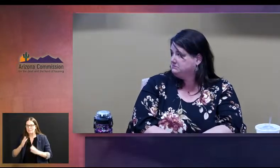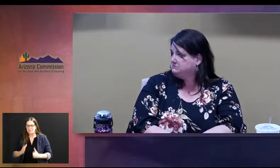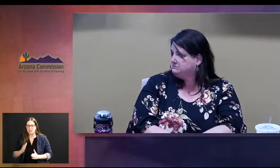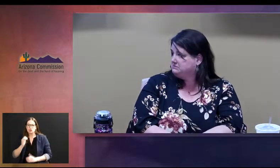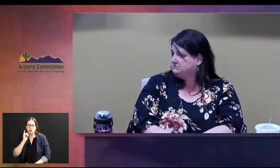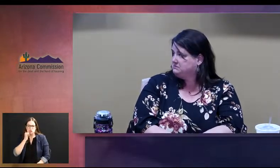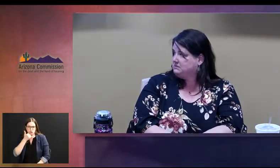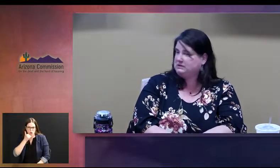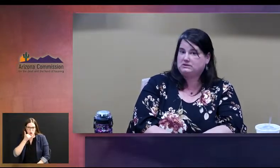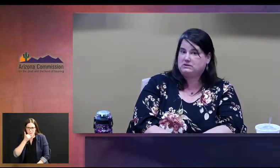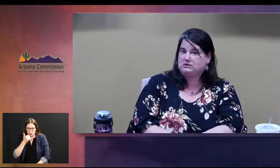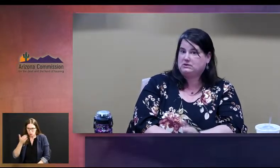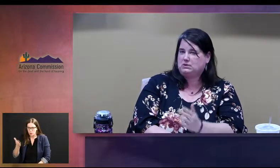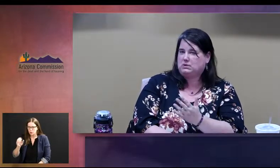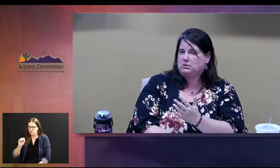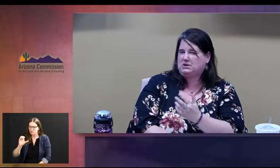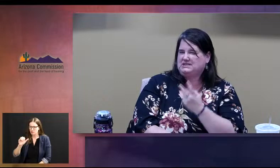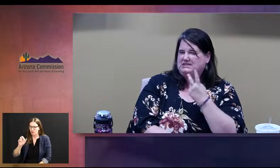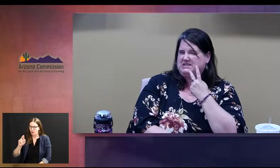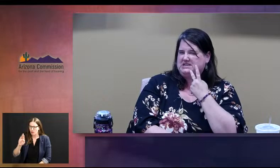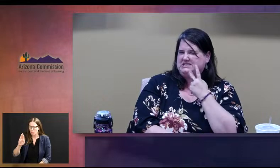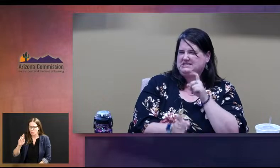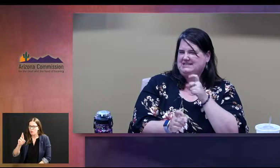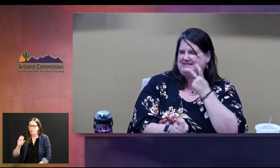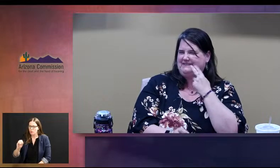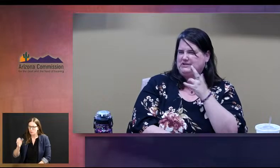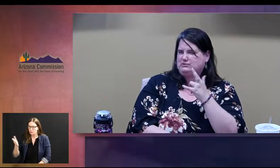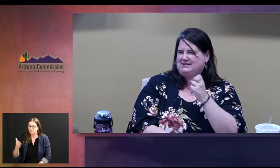We'll wait until we get the camera on Commissioner Scarborough.